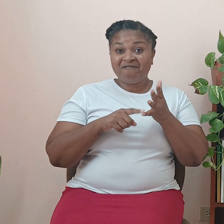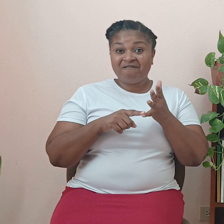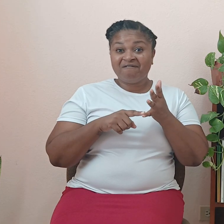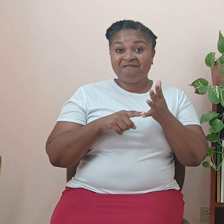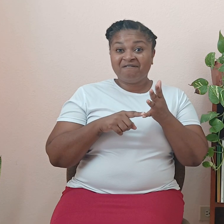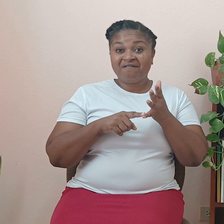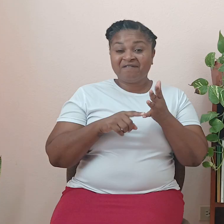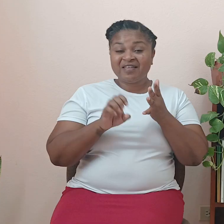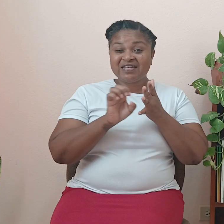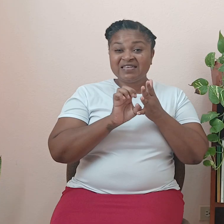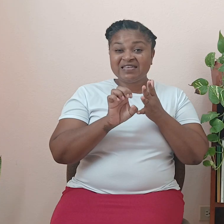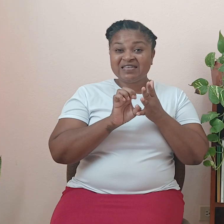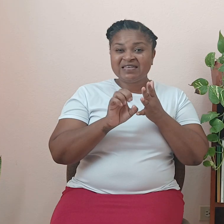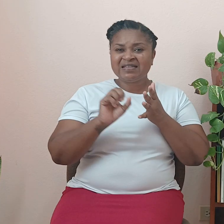And E. 10.